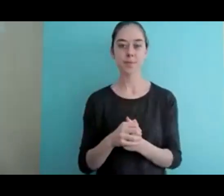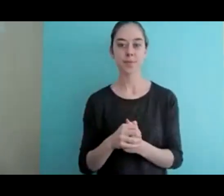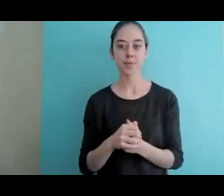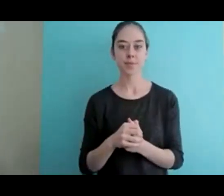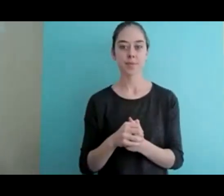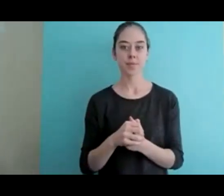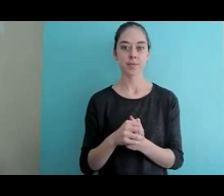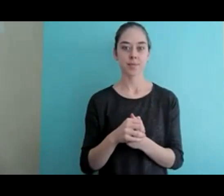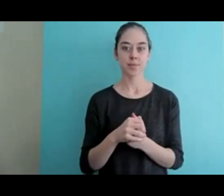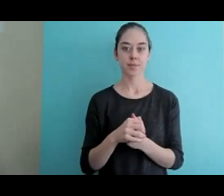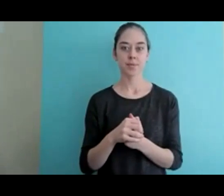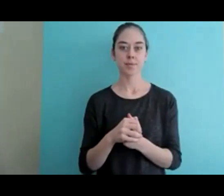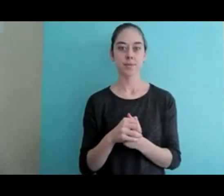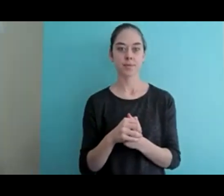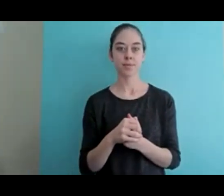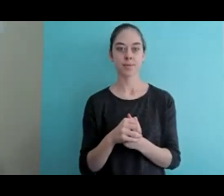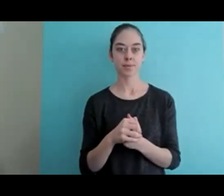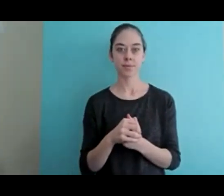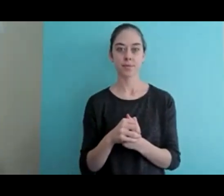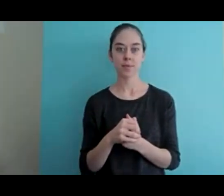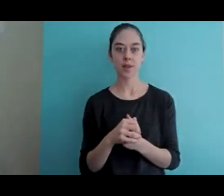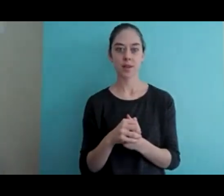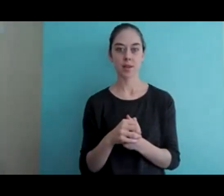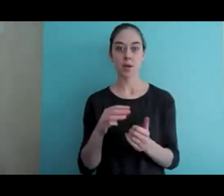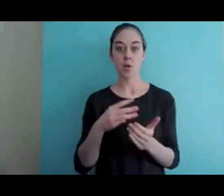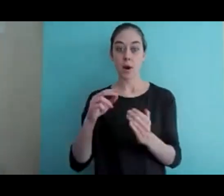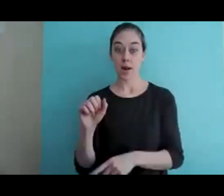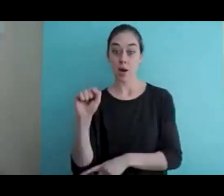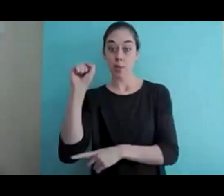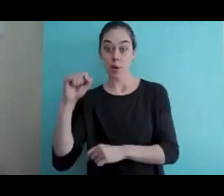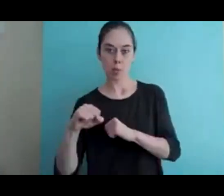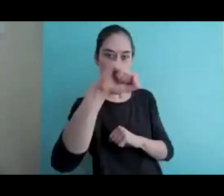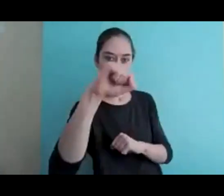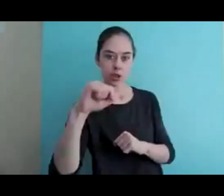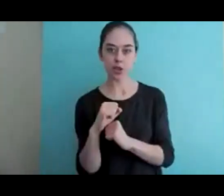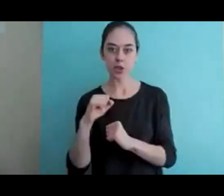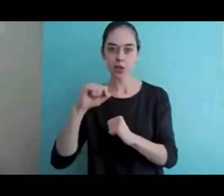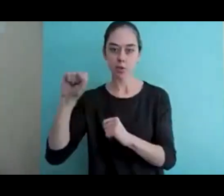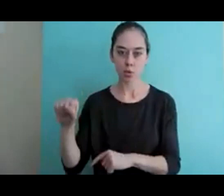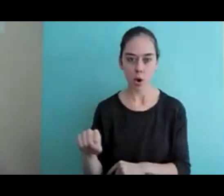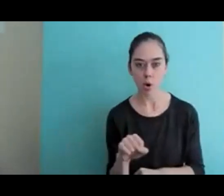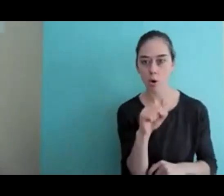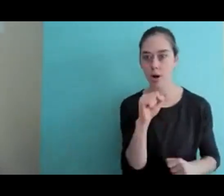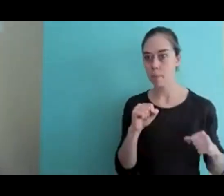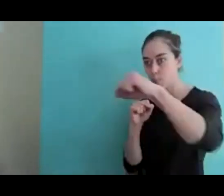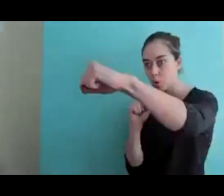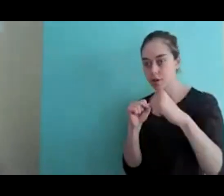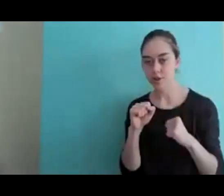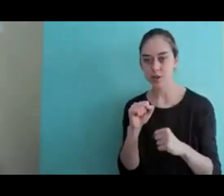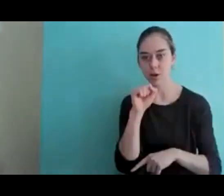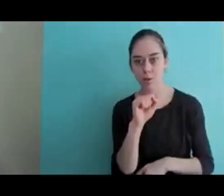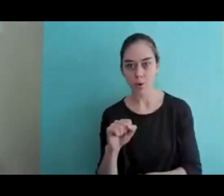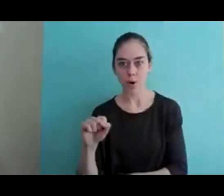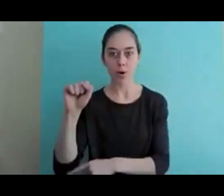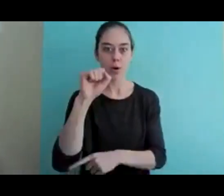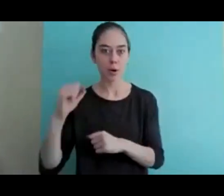punch. Roll right, punch. When you come up, punch when you come up. Roll and punch. Roll and